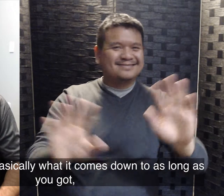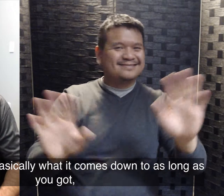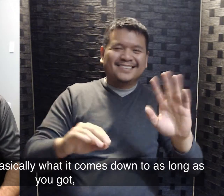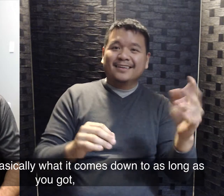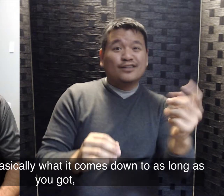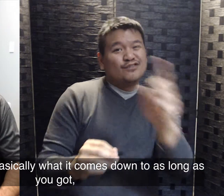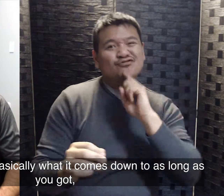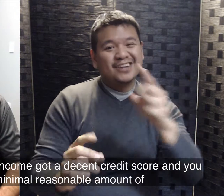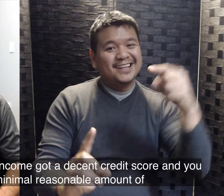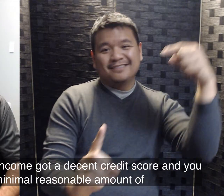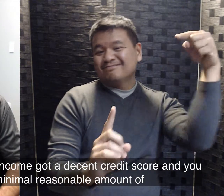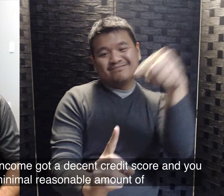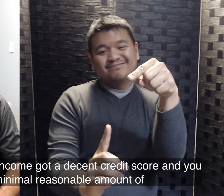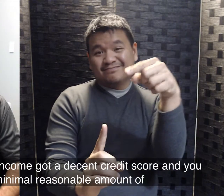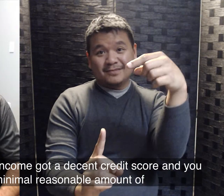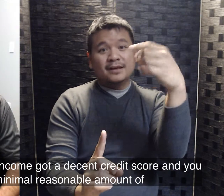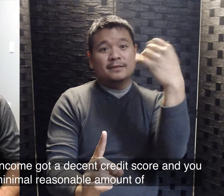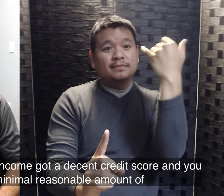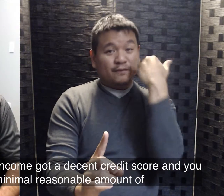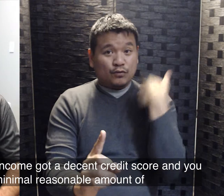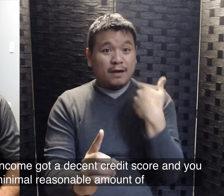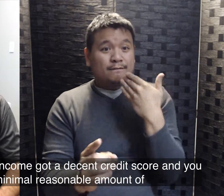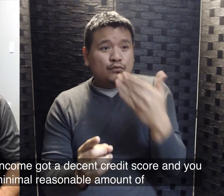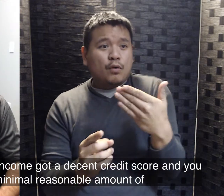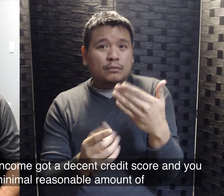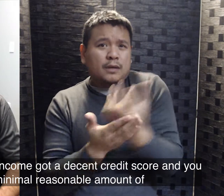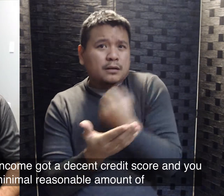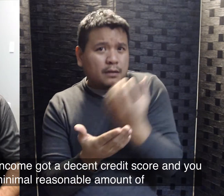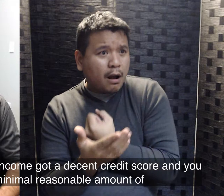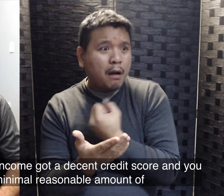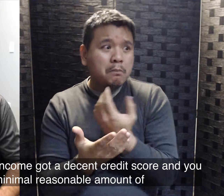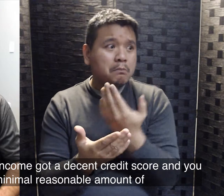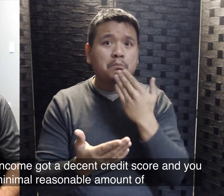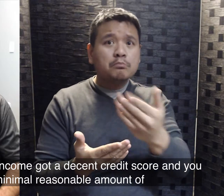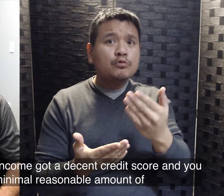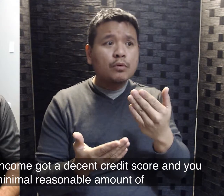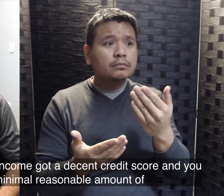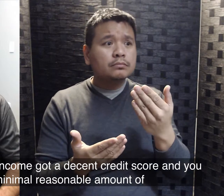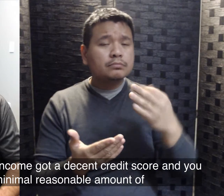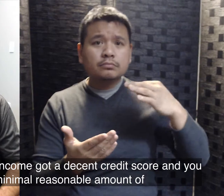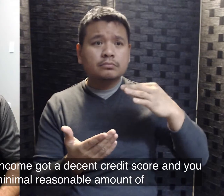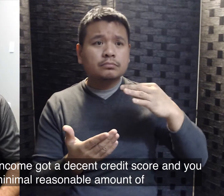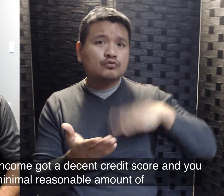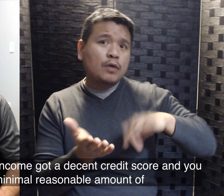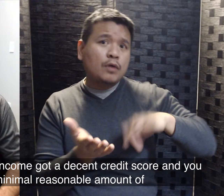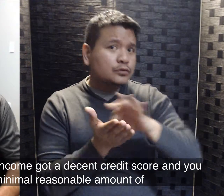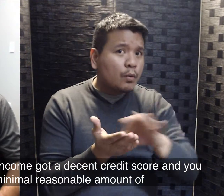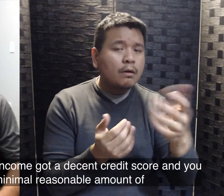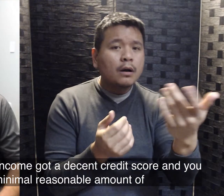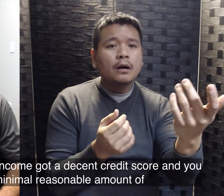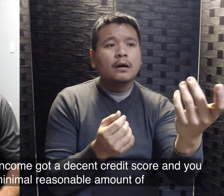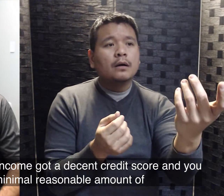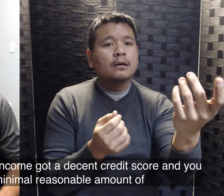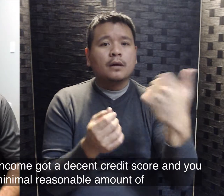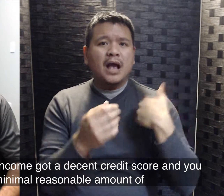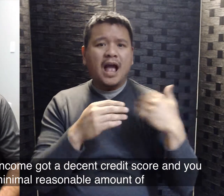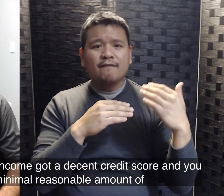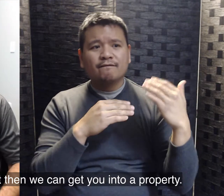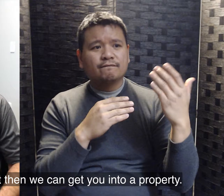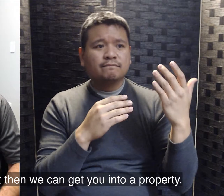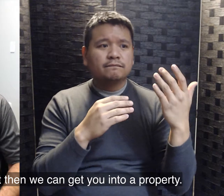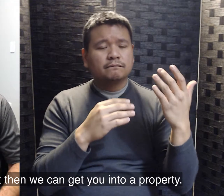down to, as long as you got decent income, you got a decent credit score, and you have minimal